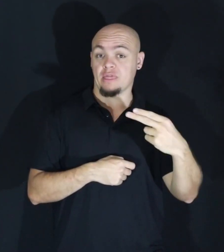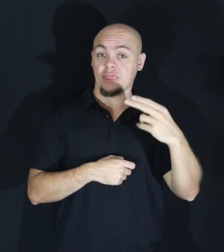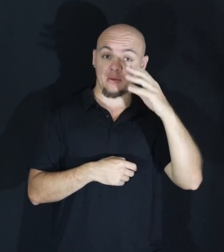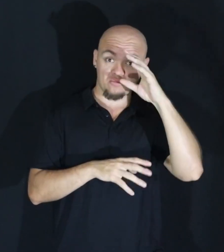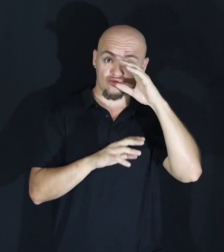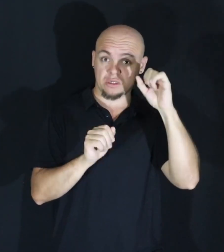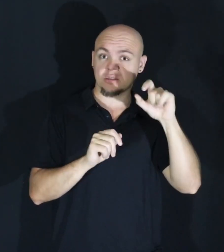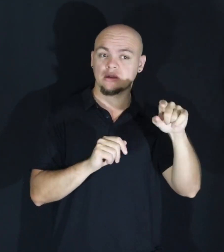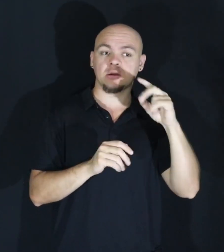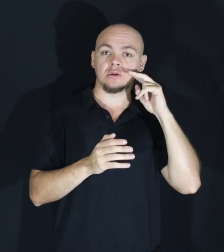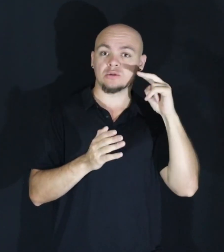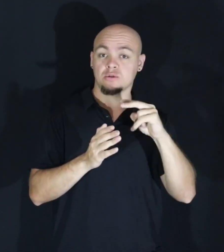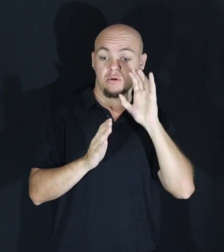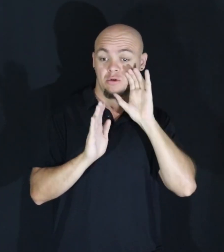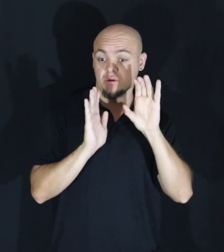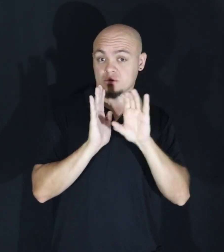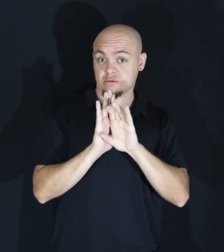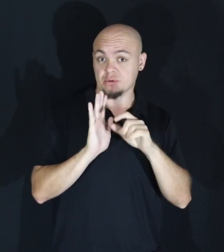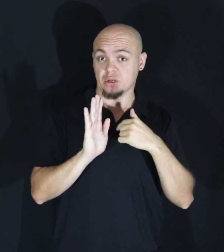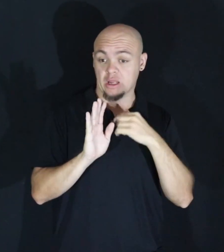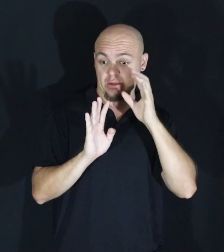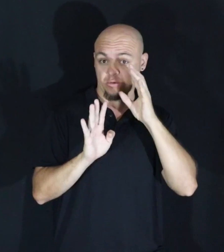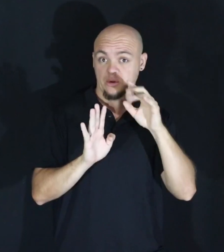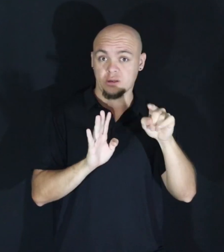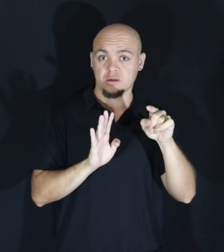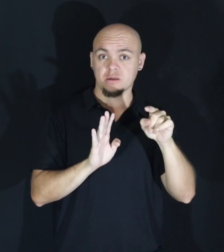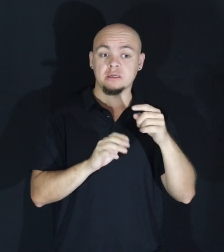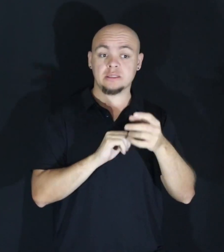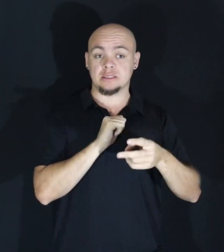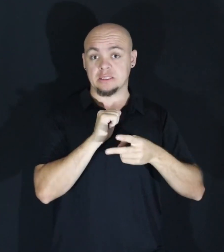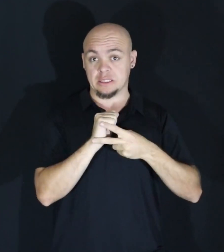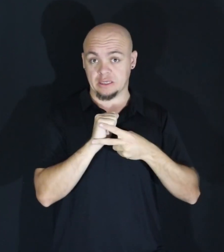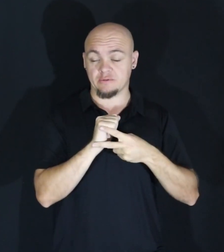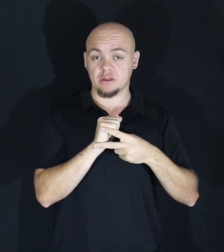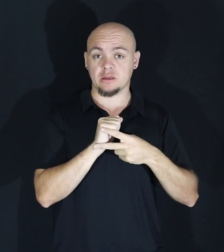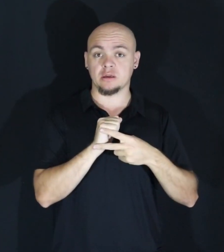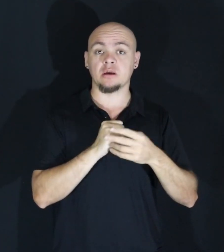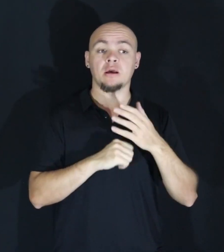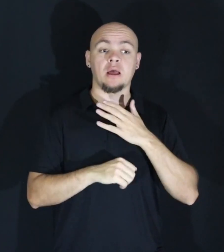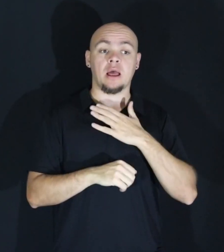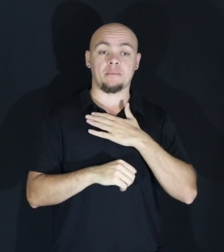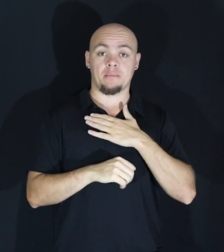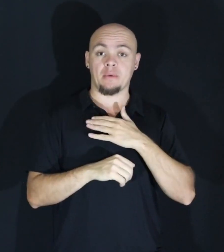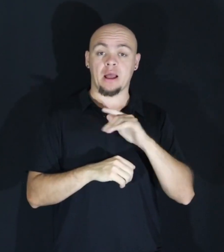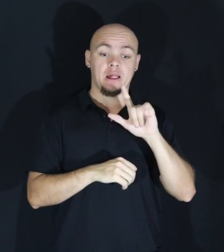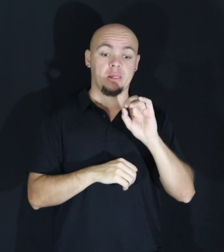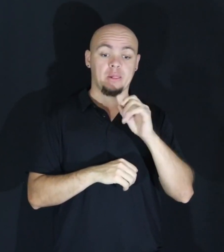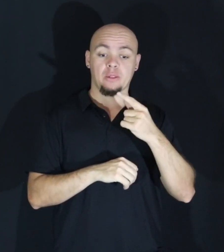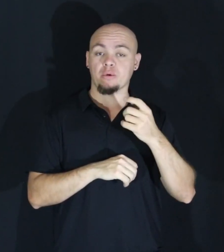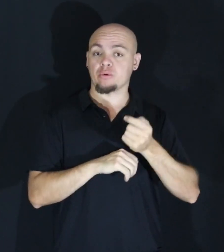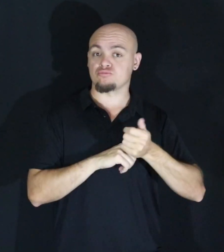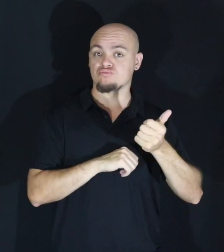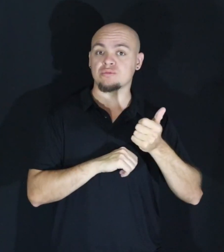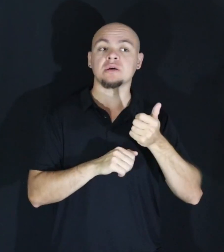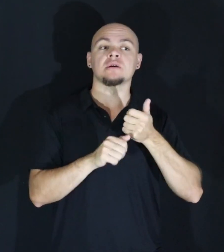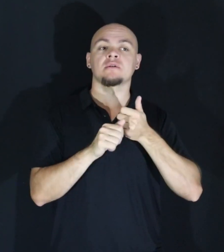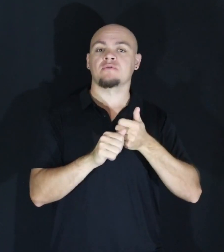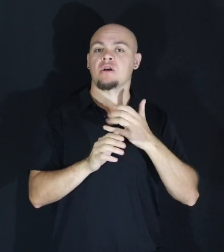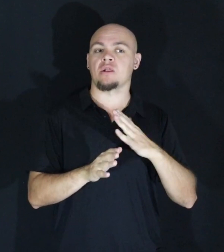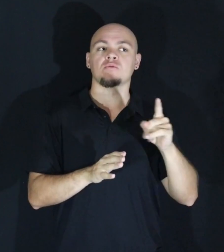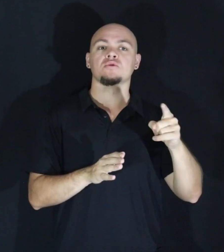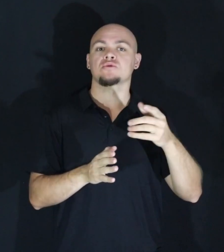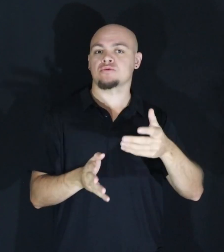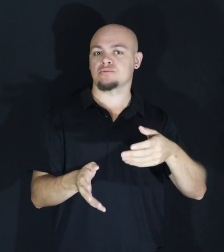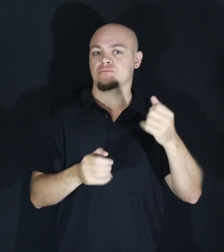States saw a graphic I created for a client, saved it, took off our logo, and used it to fuel his followers to the